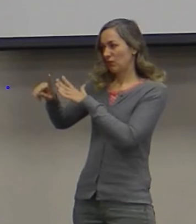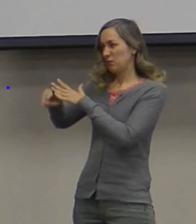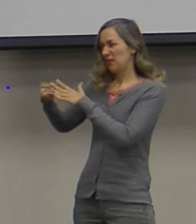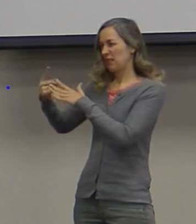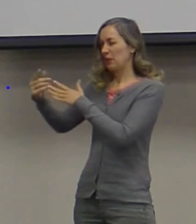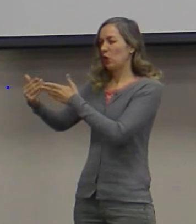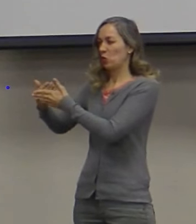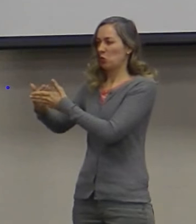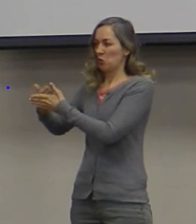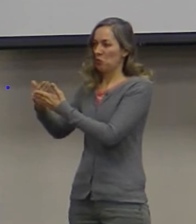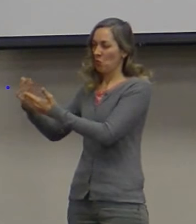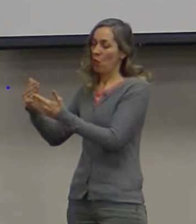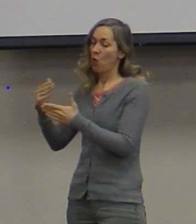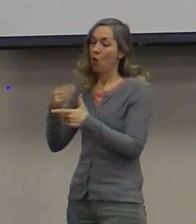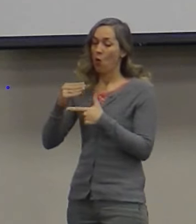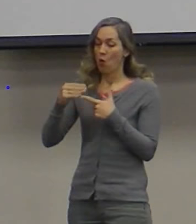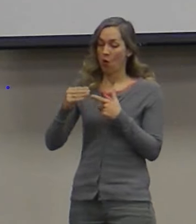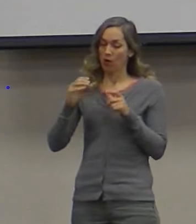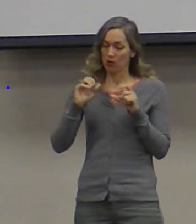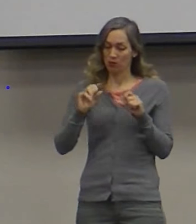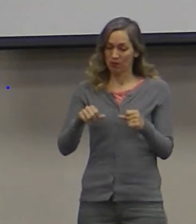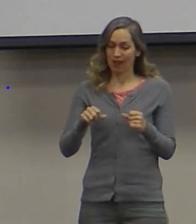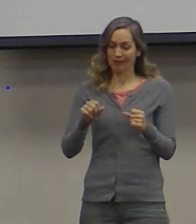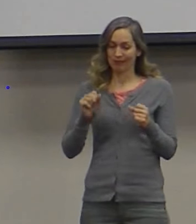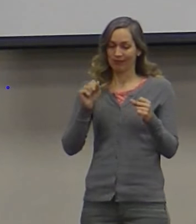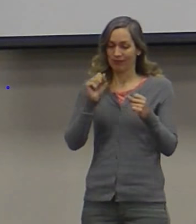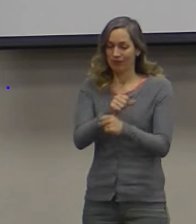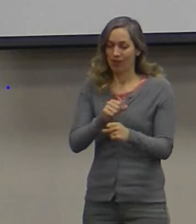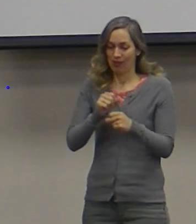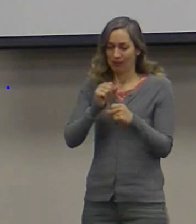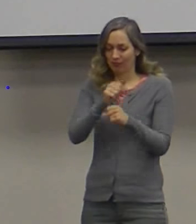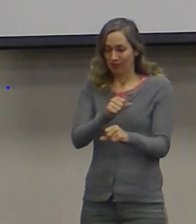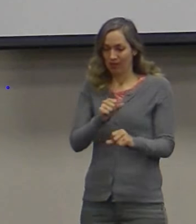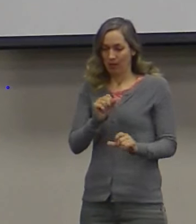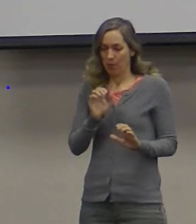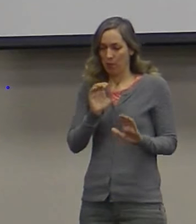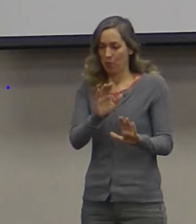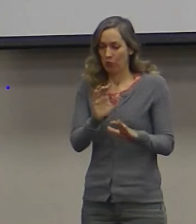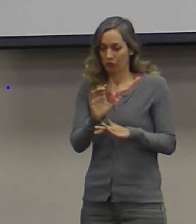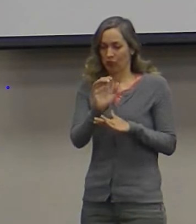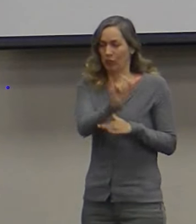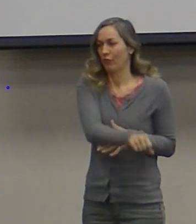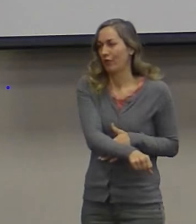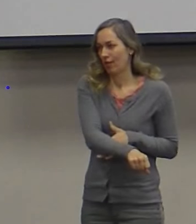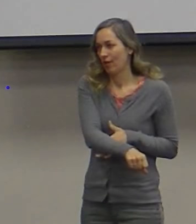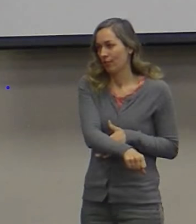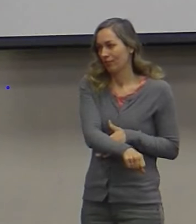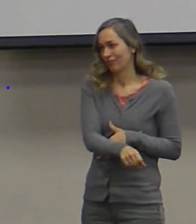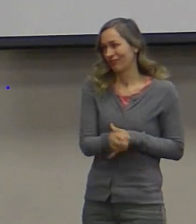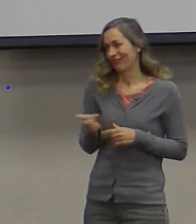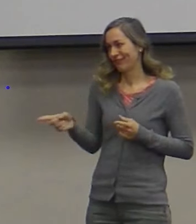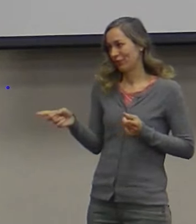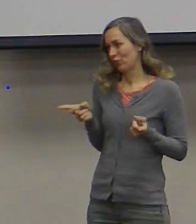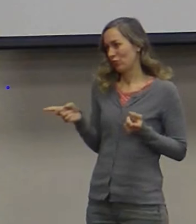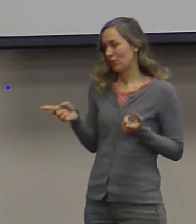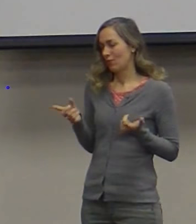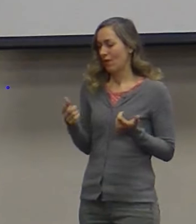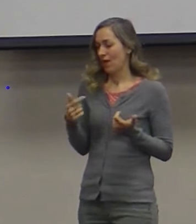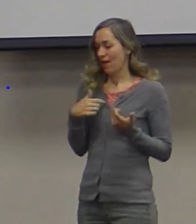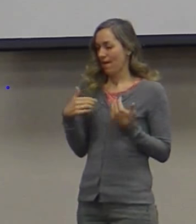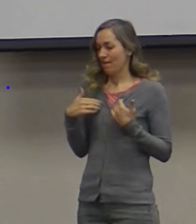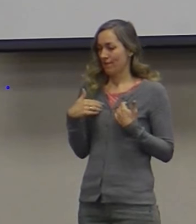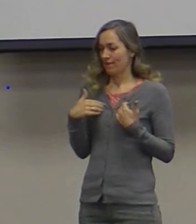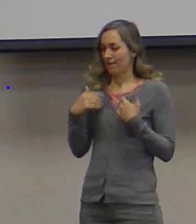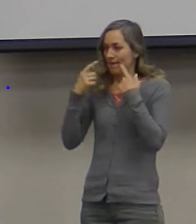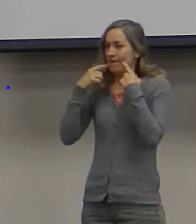fight through and push through until you overcome that opposition. I want to give you guys a famous quote from probably the most